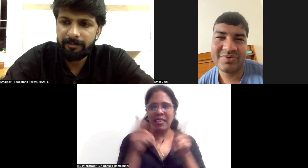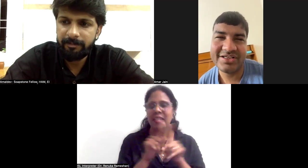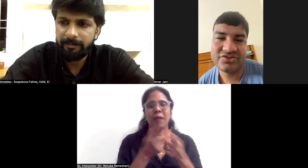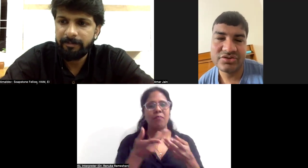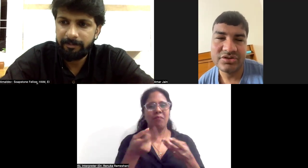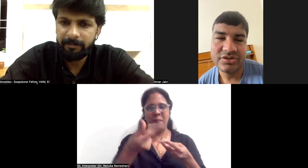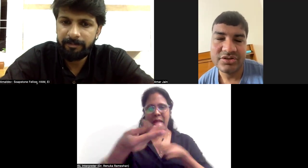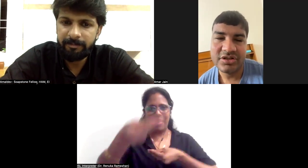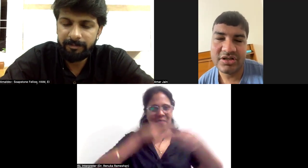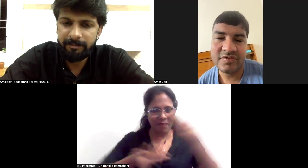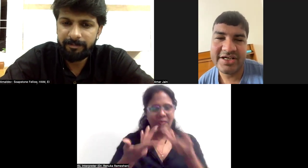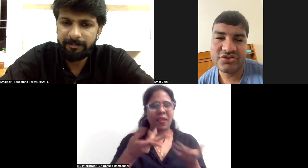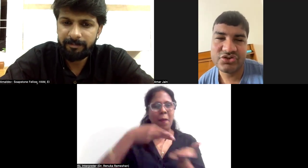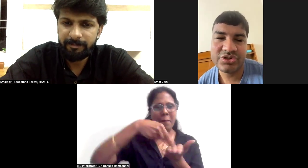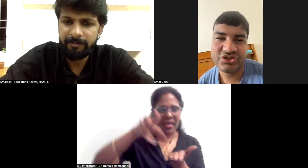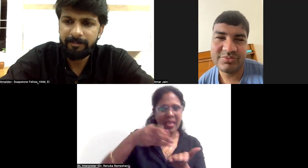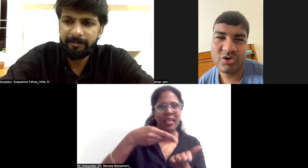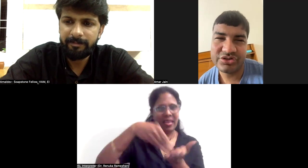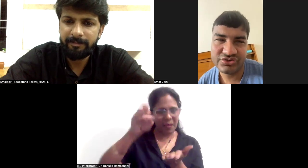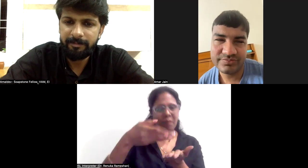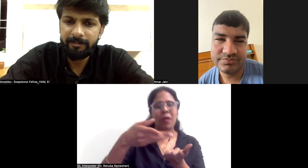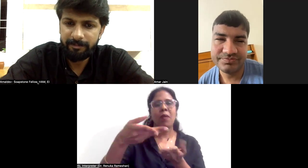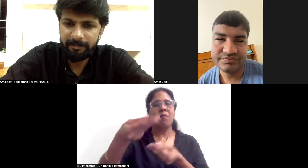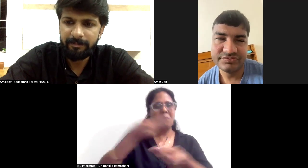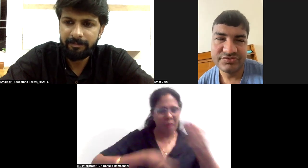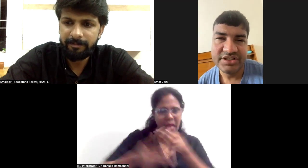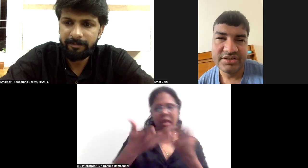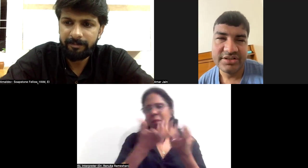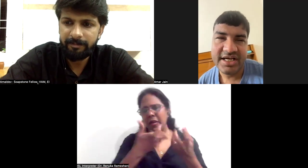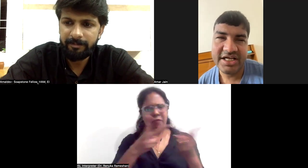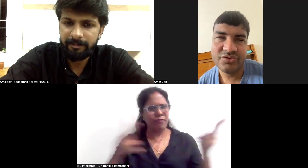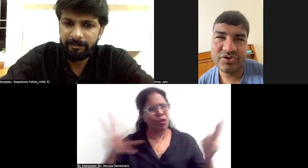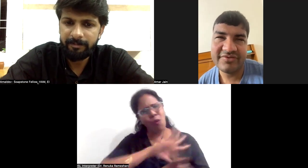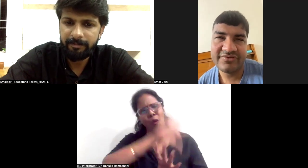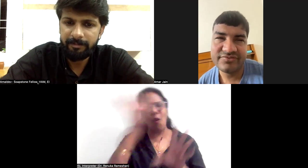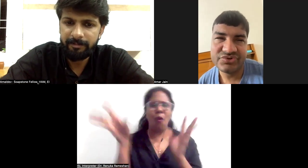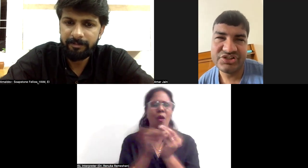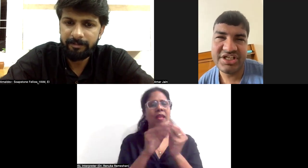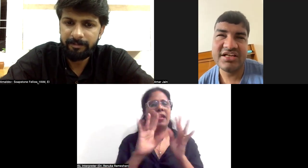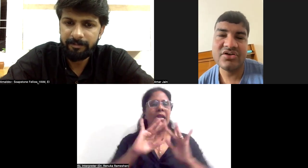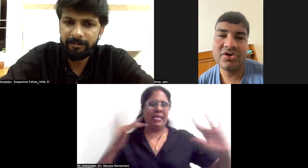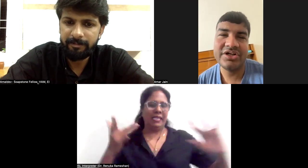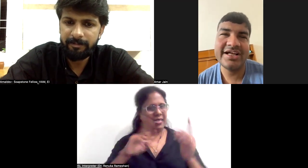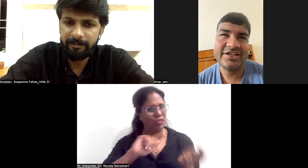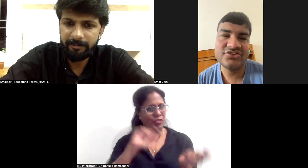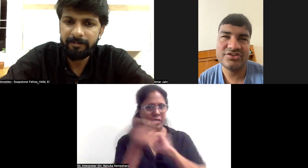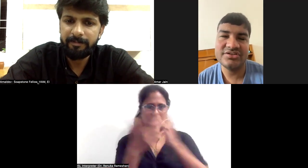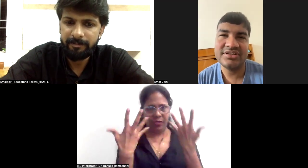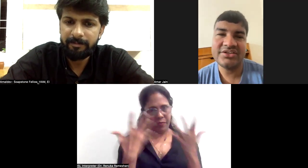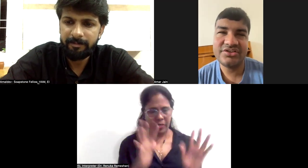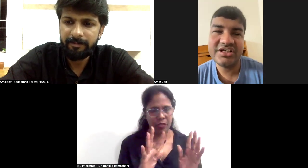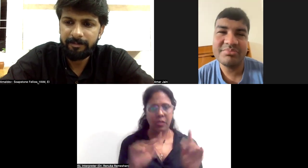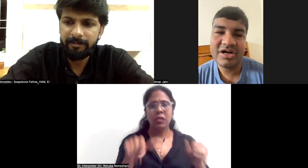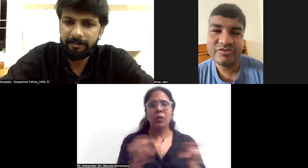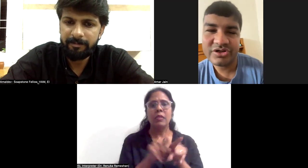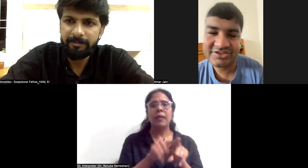or otherwise went to digital modes. And you would have seen or realized